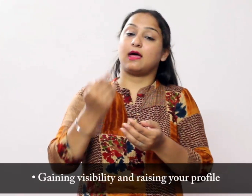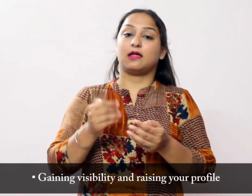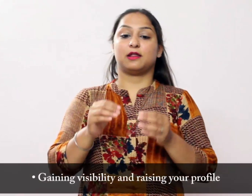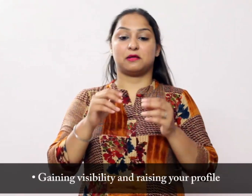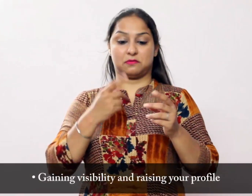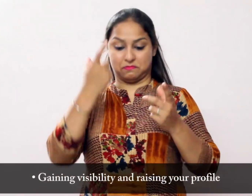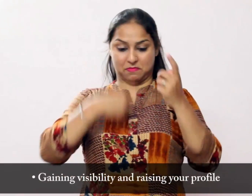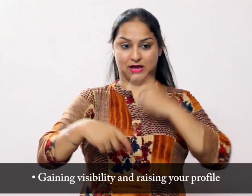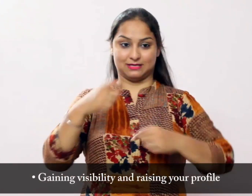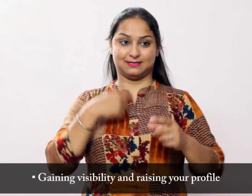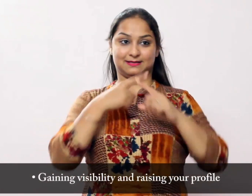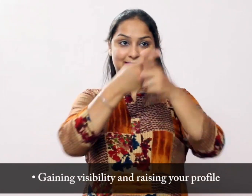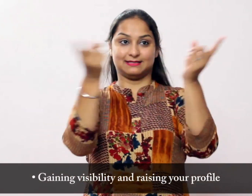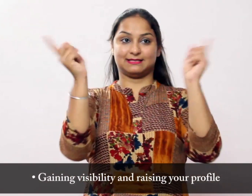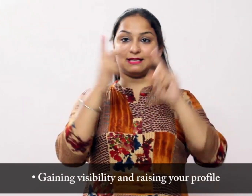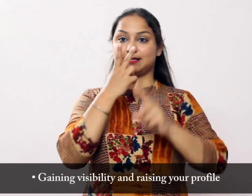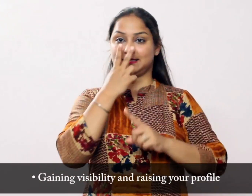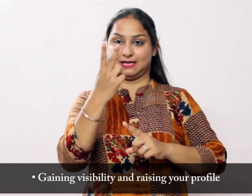gaining visibility and raising your profile,